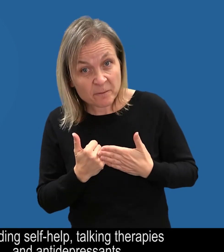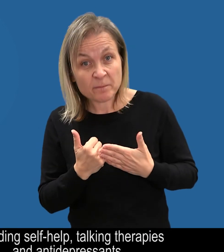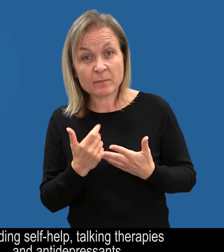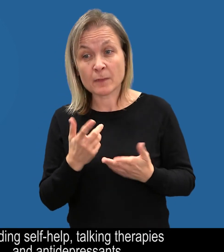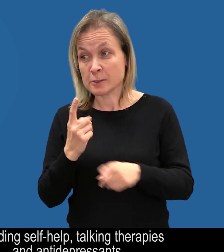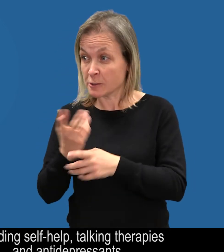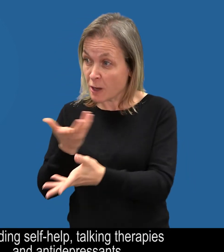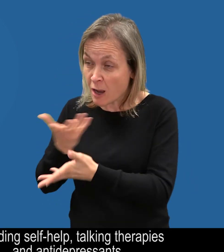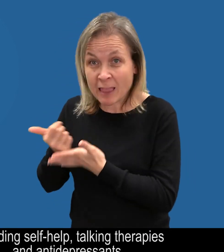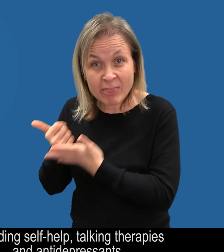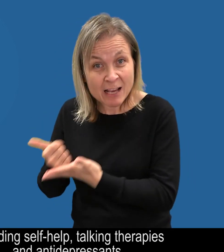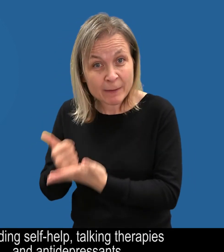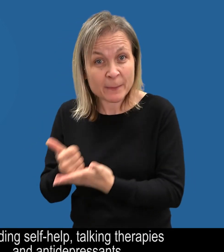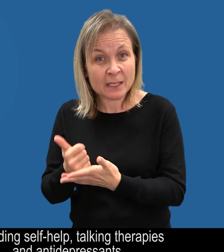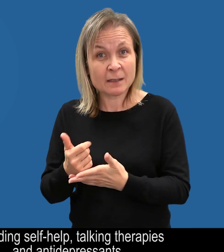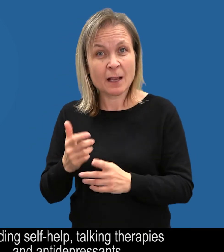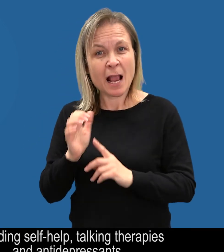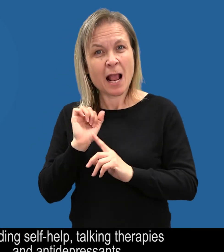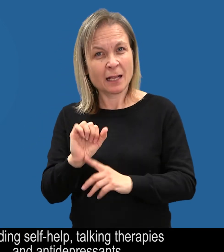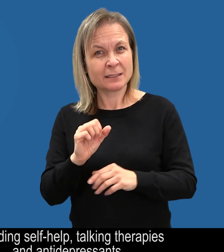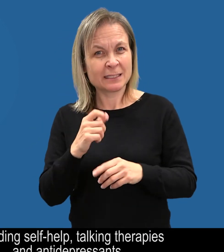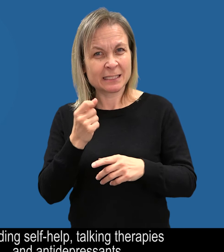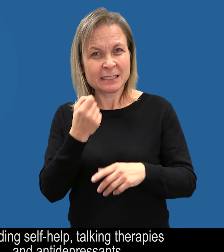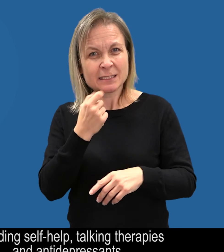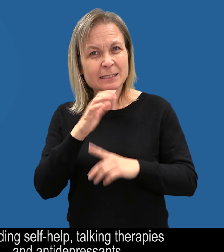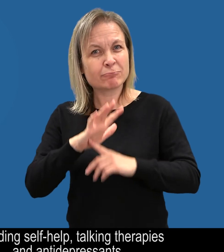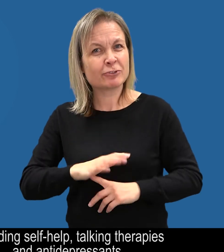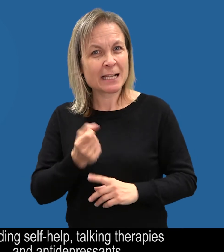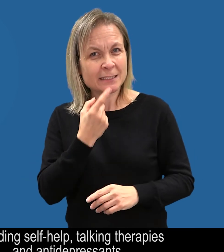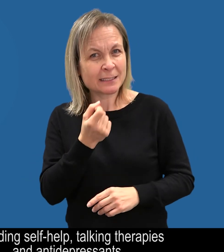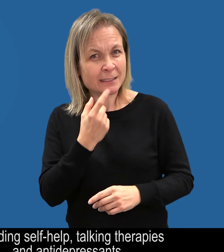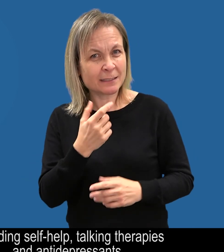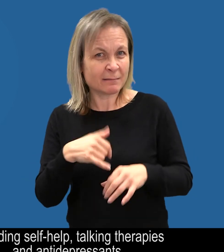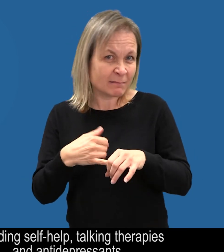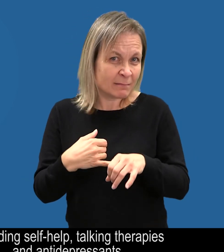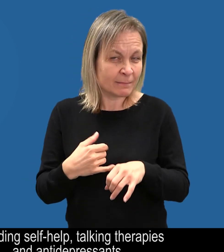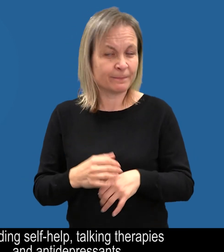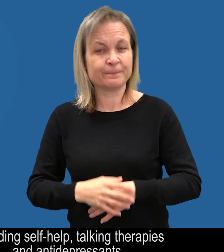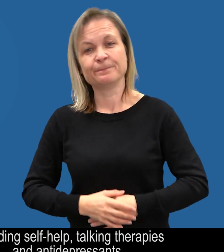including self-help, talking therapies, and antidepressants.